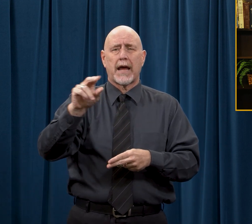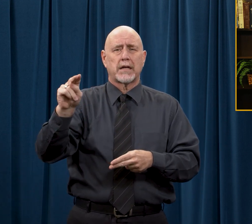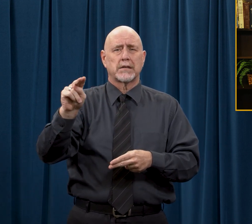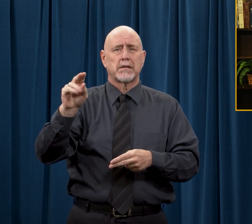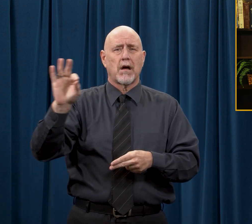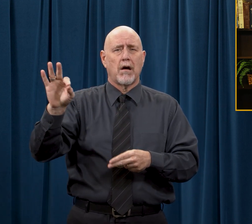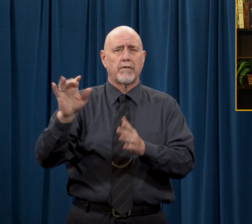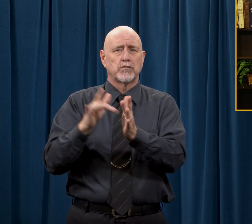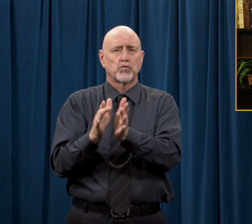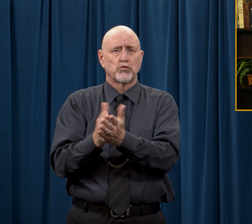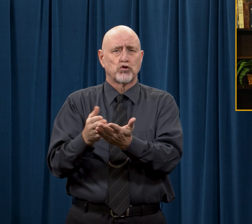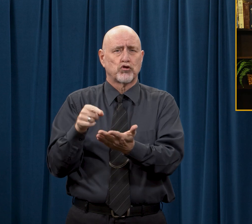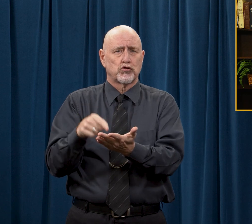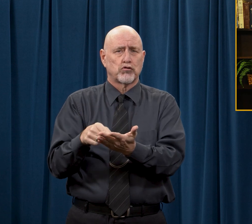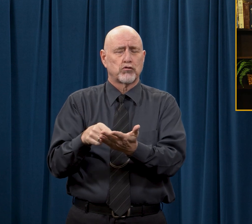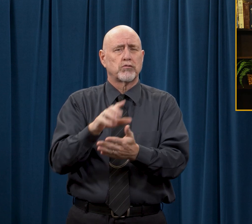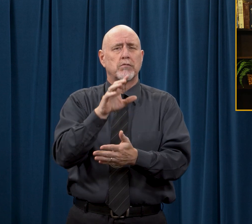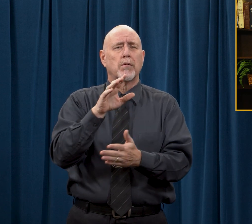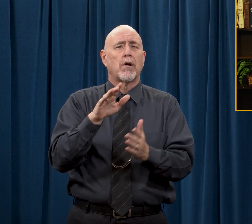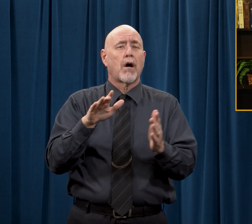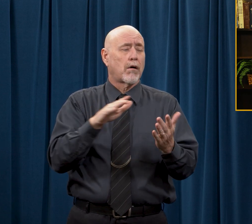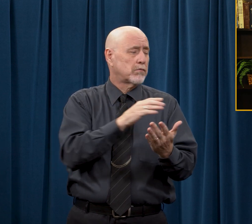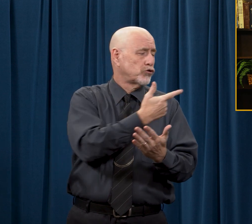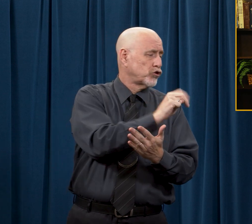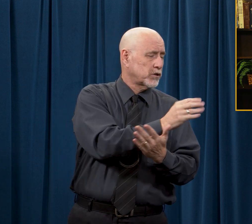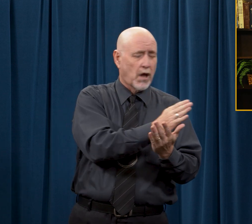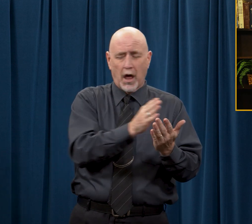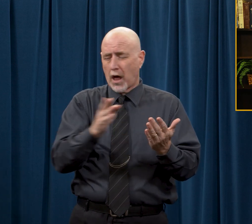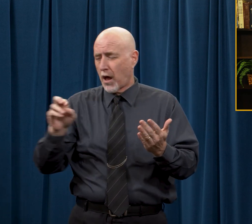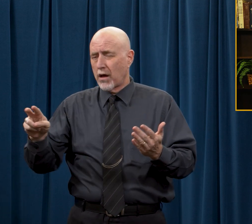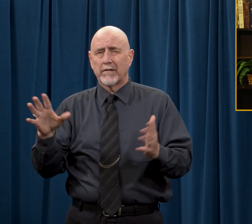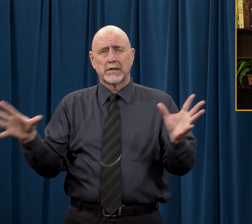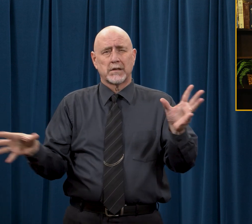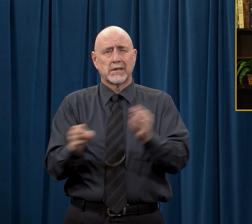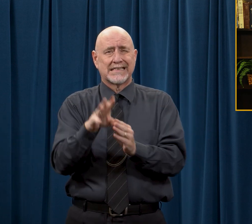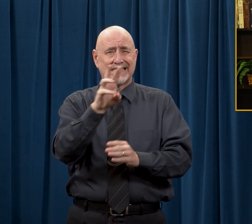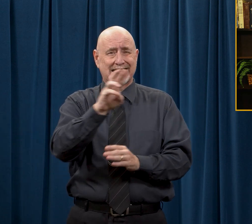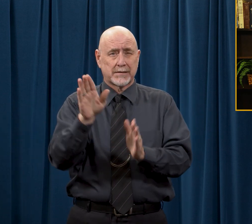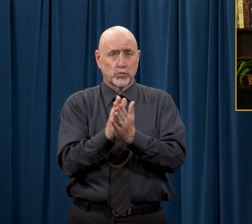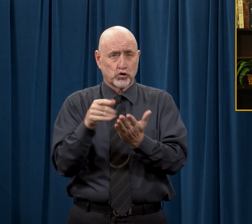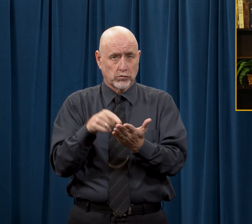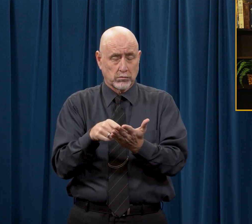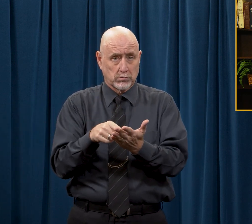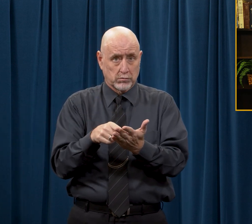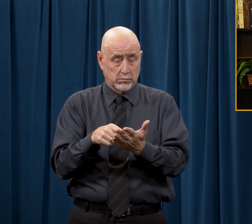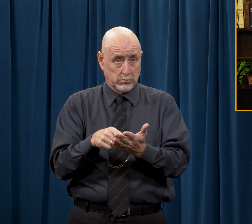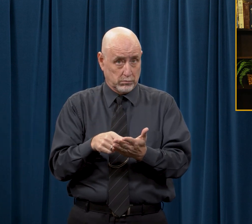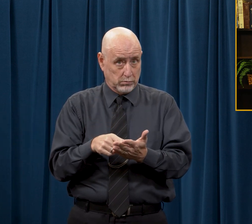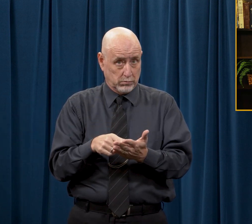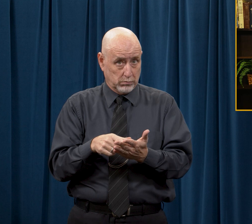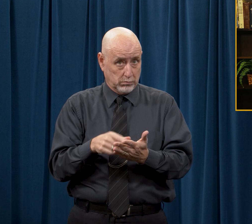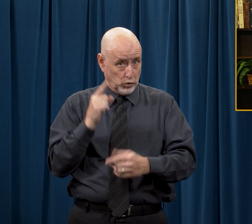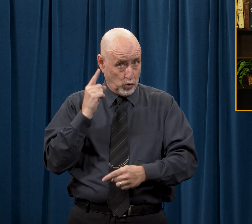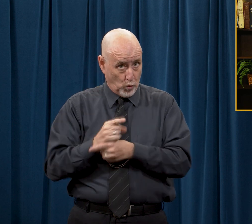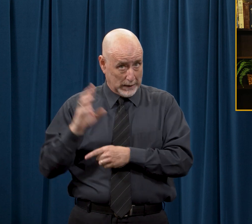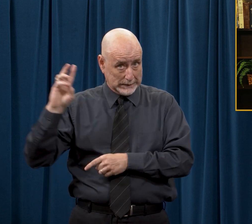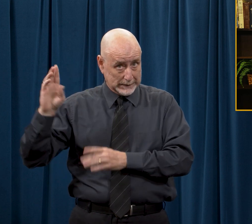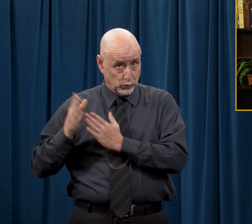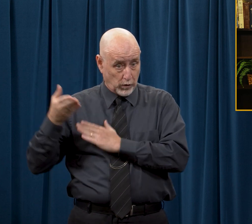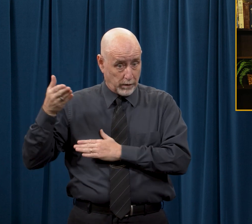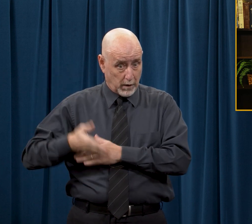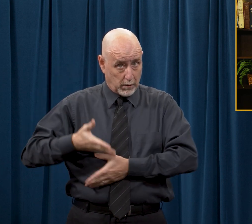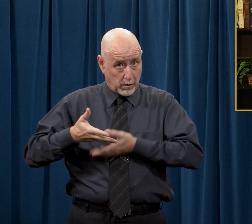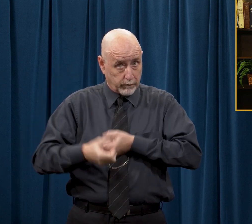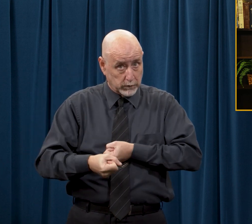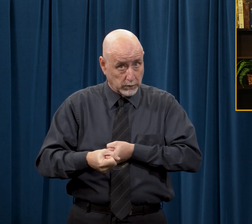known as the canon of Scripture, the 66 books that we have in the Bible. Do we have confidence that we